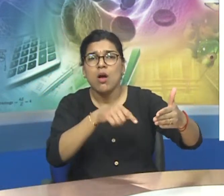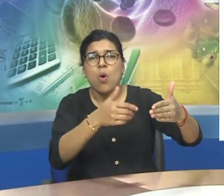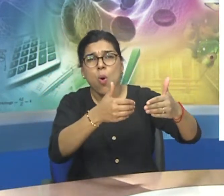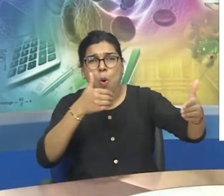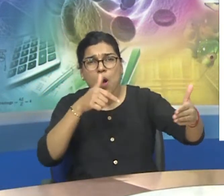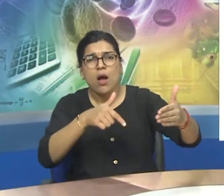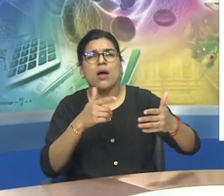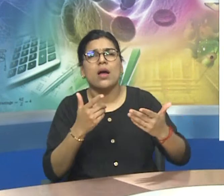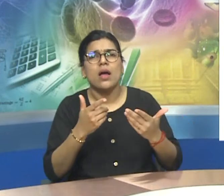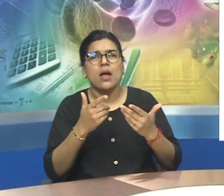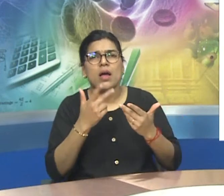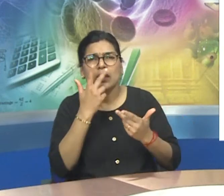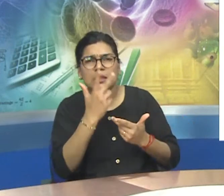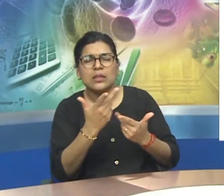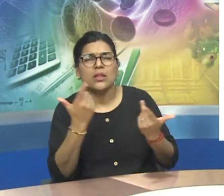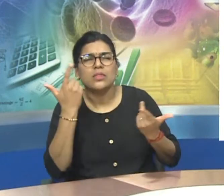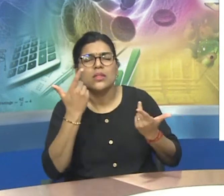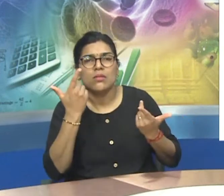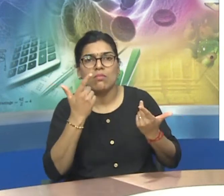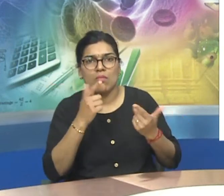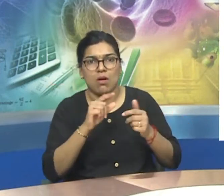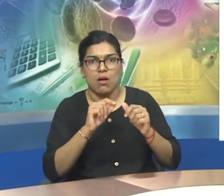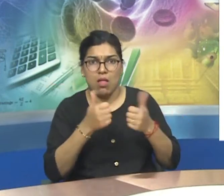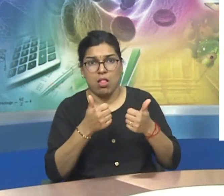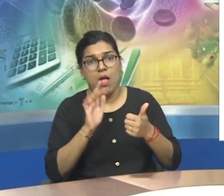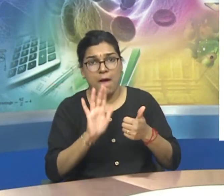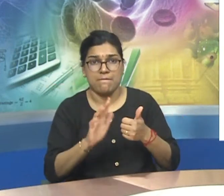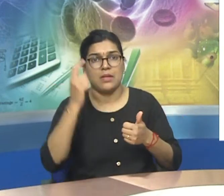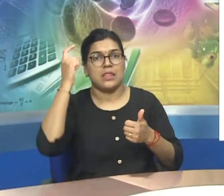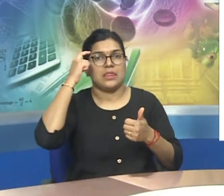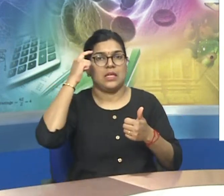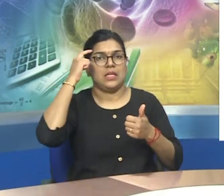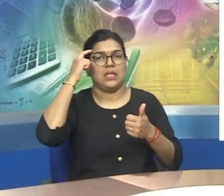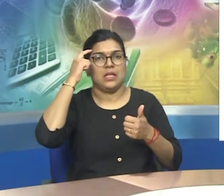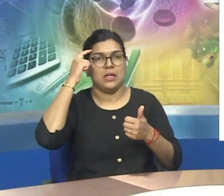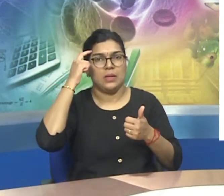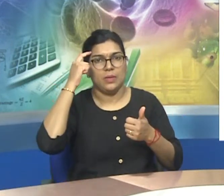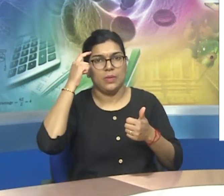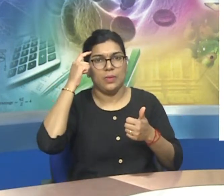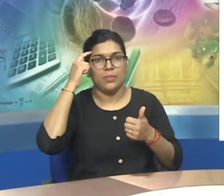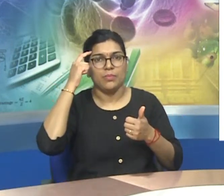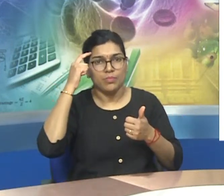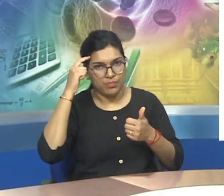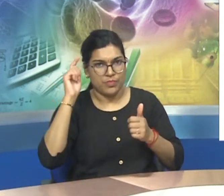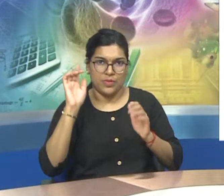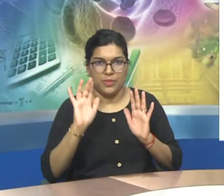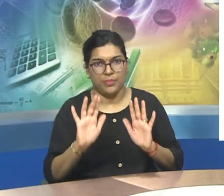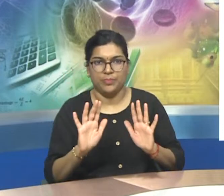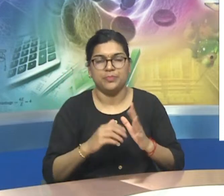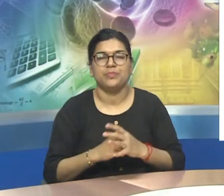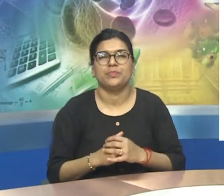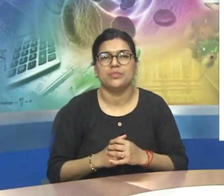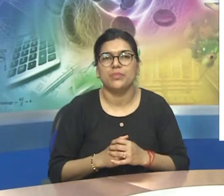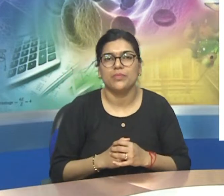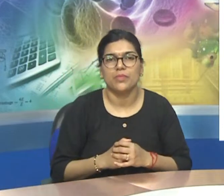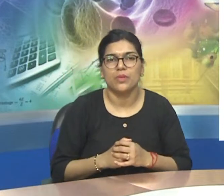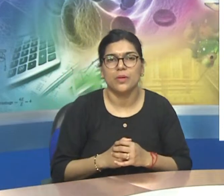TV is called an idiot box because it takes away our dash to dash. So the answer is ability